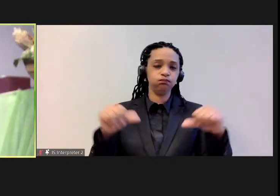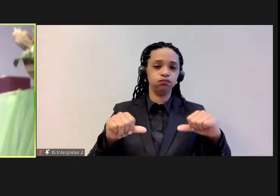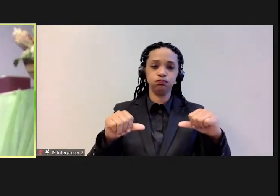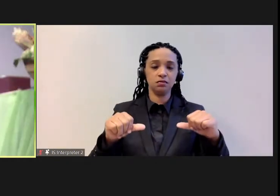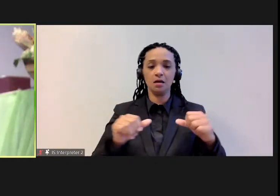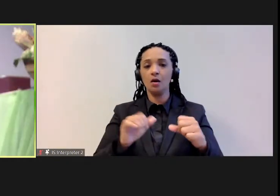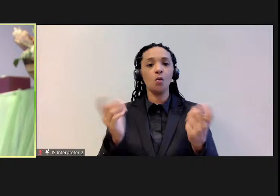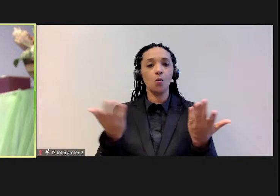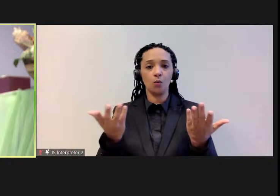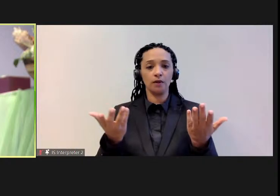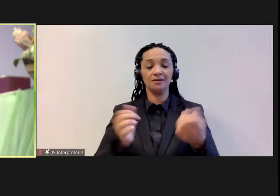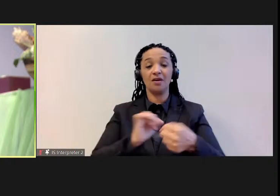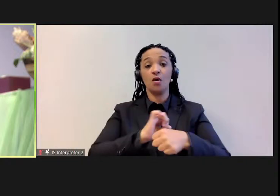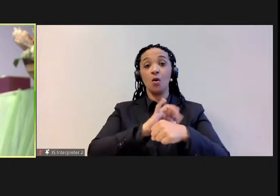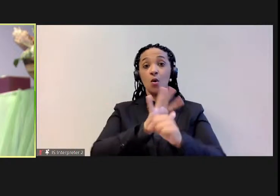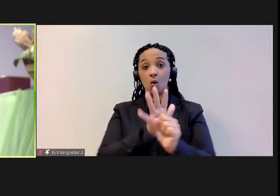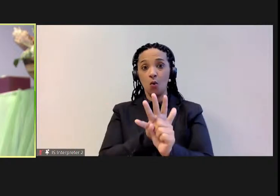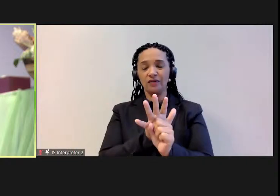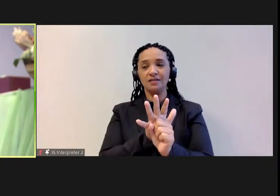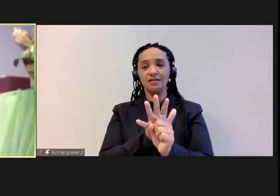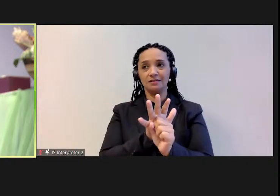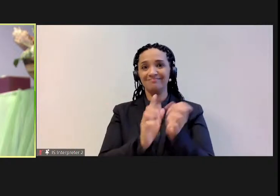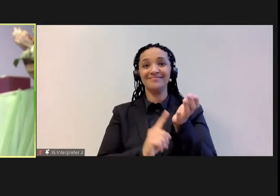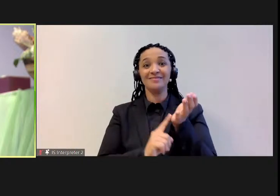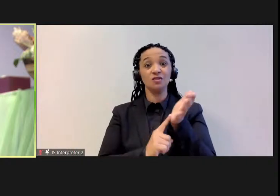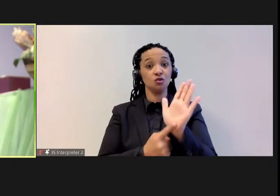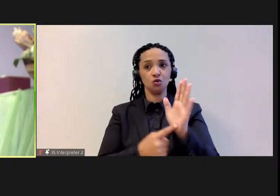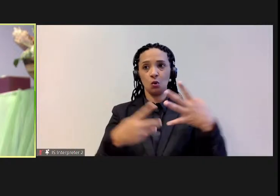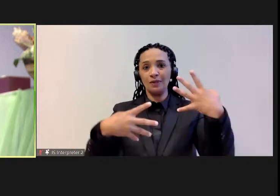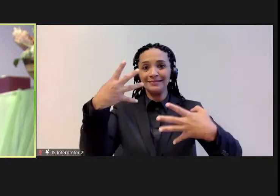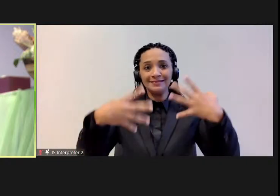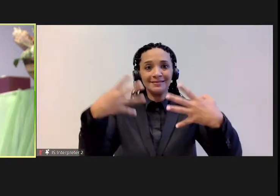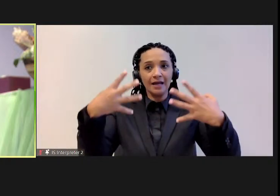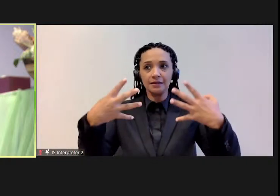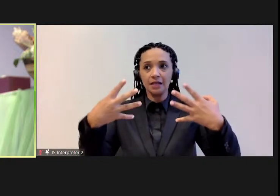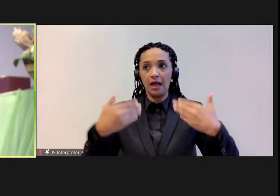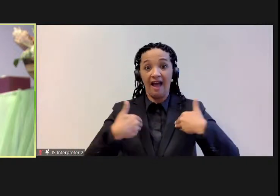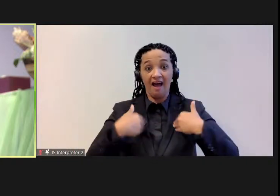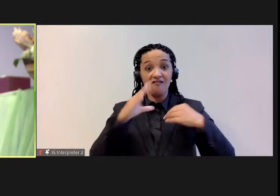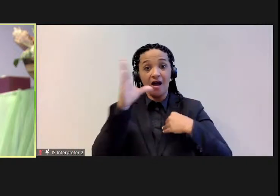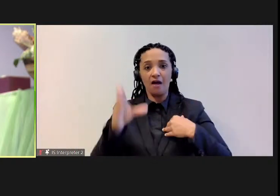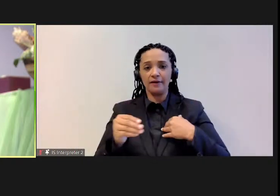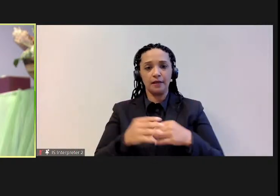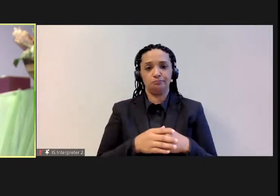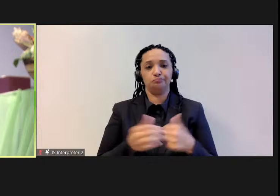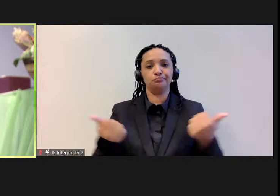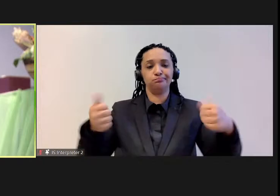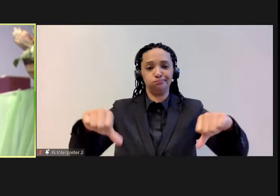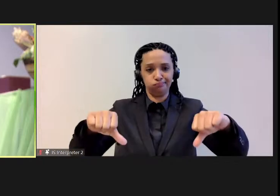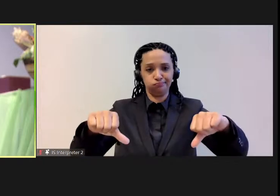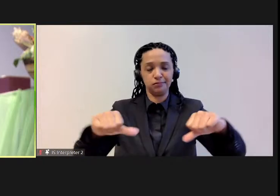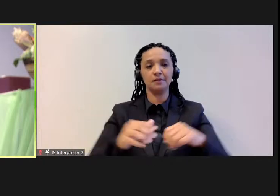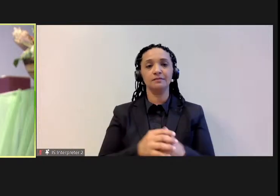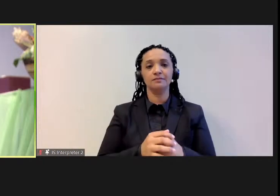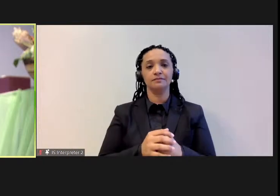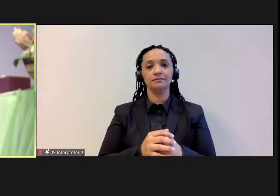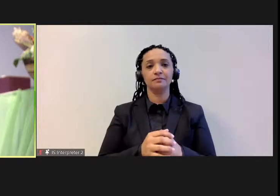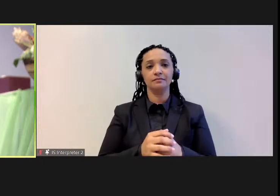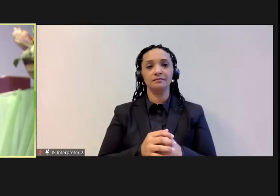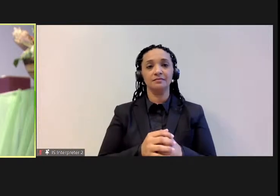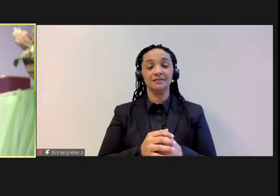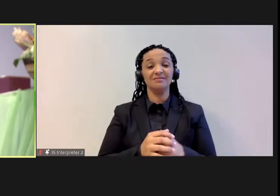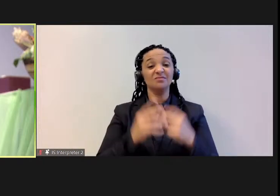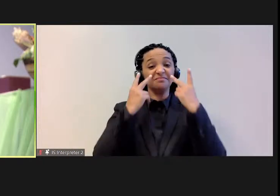such statistical systems in Africa. The entire statistical systems in developing countries were brought to a